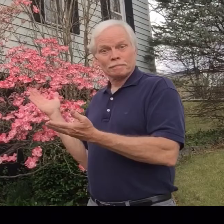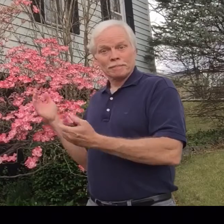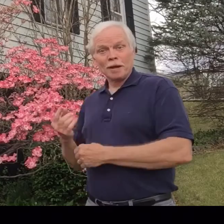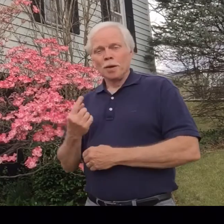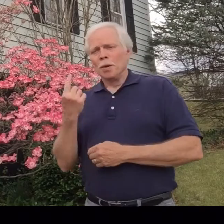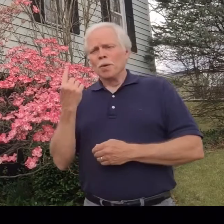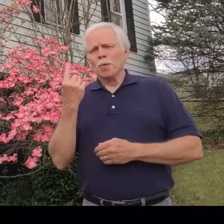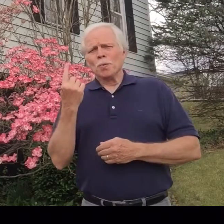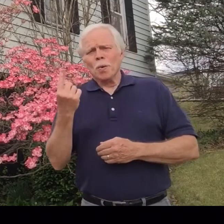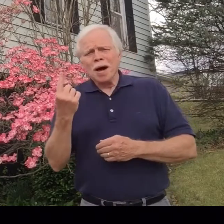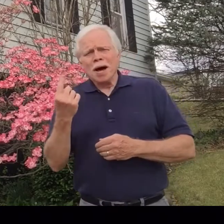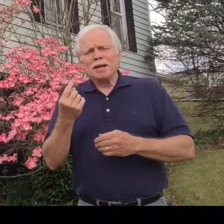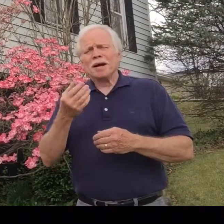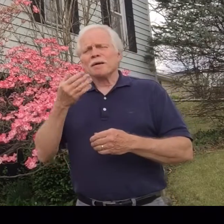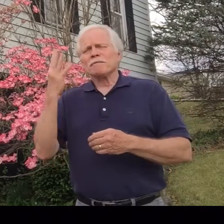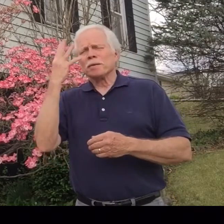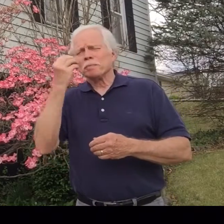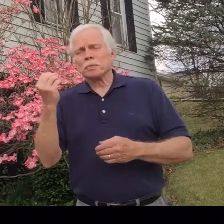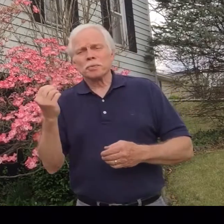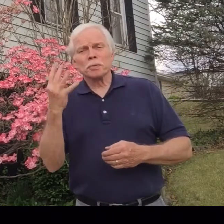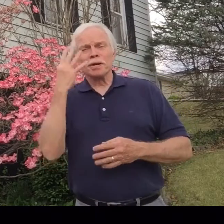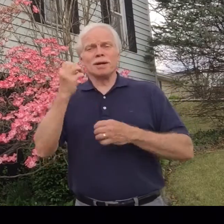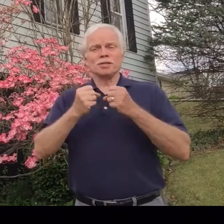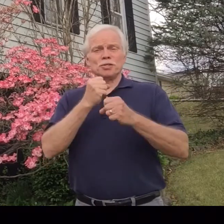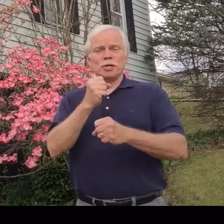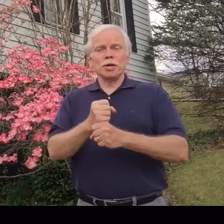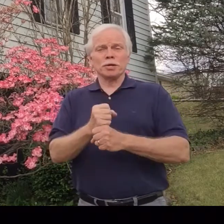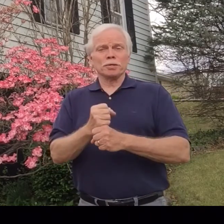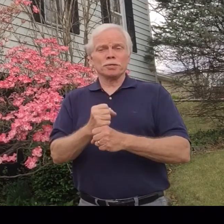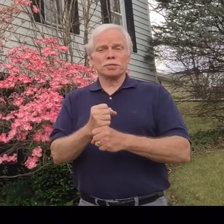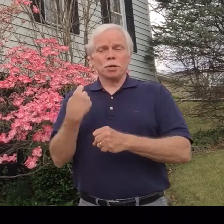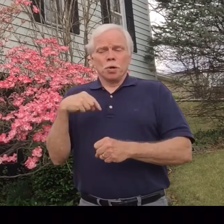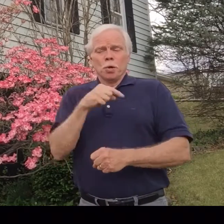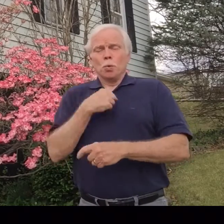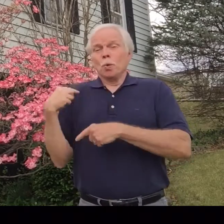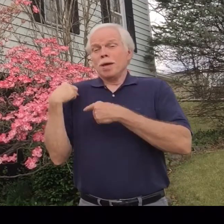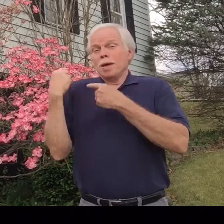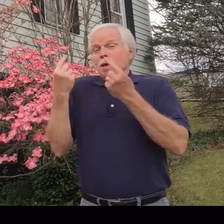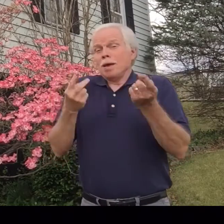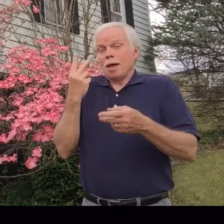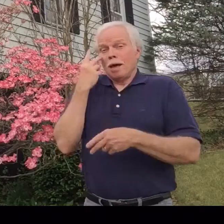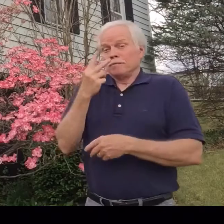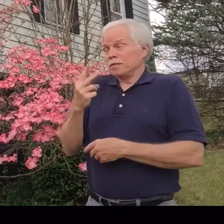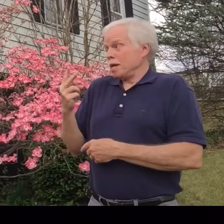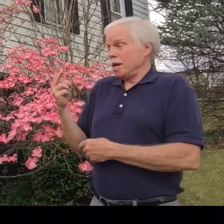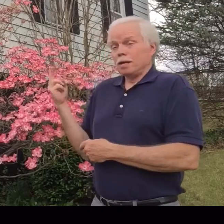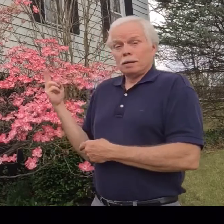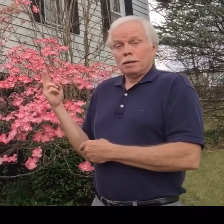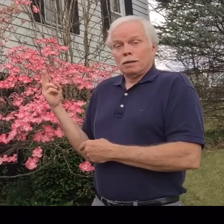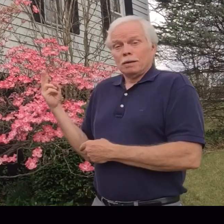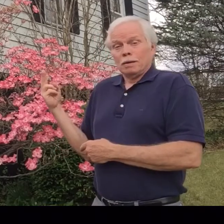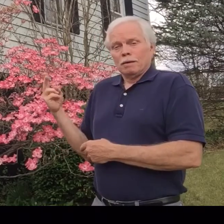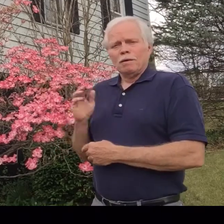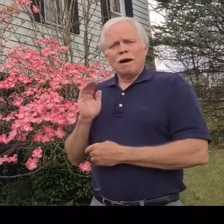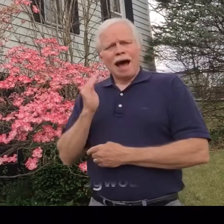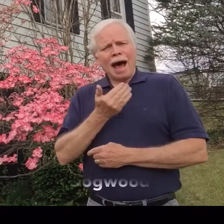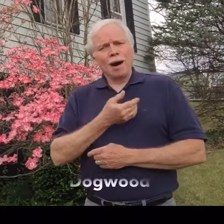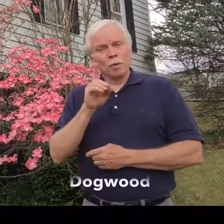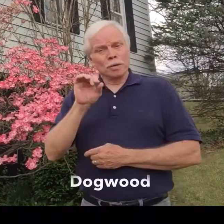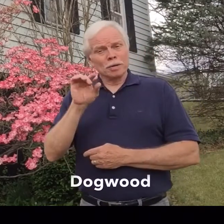One of the prettiest years we have seen our